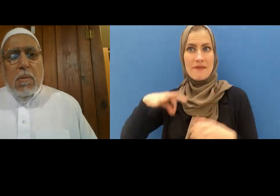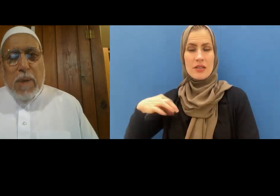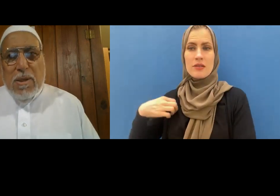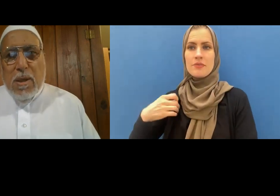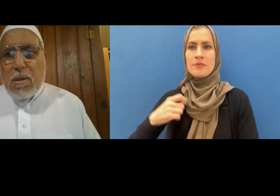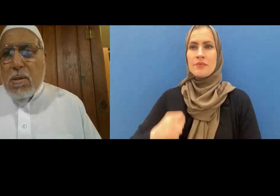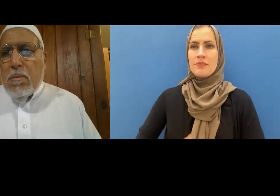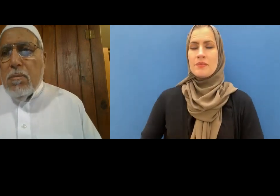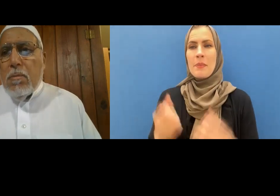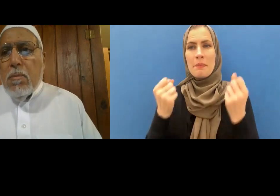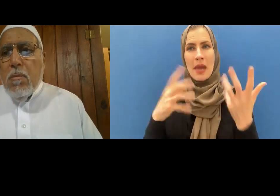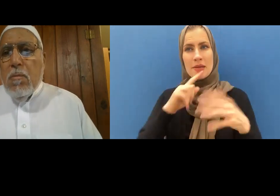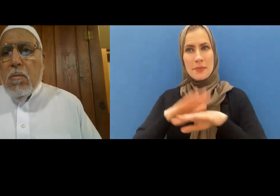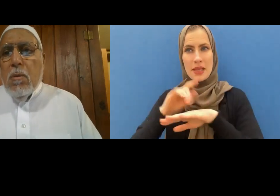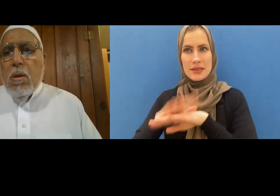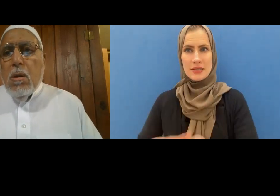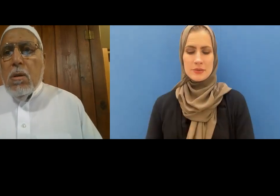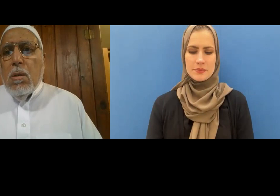and blessings.